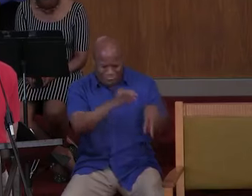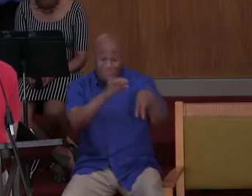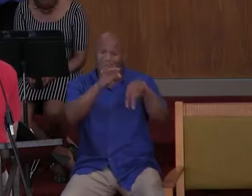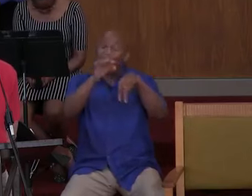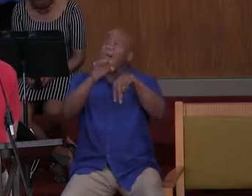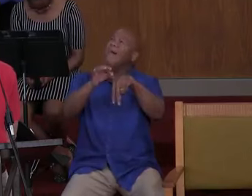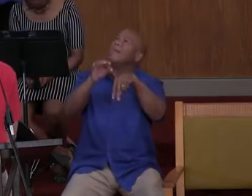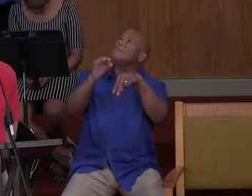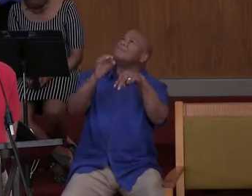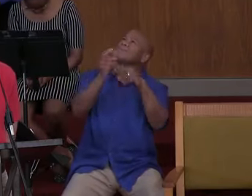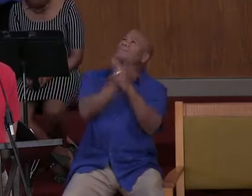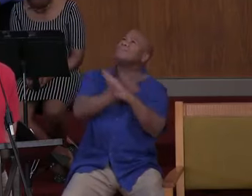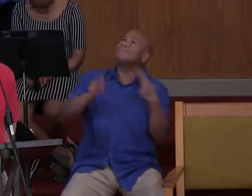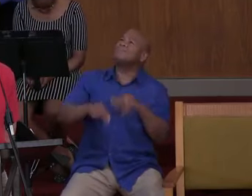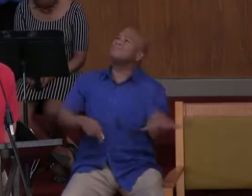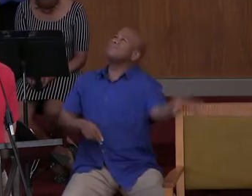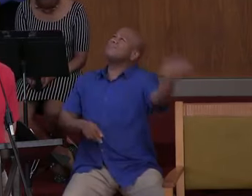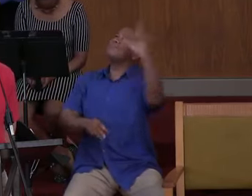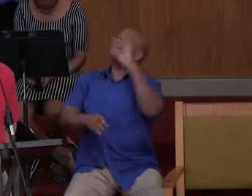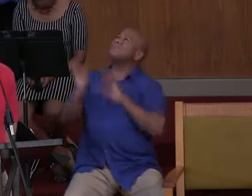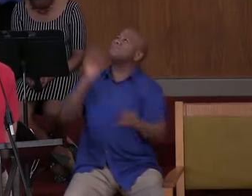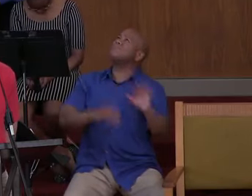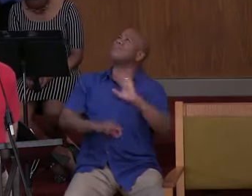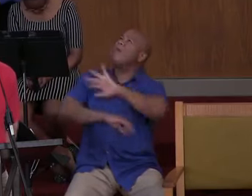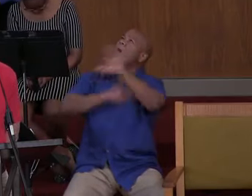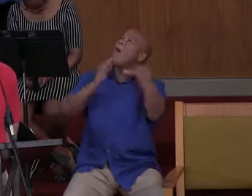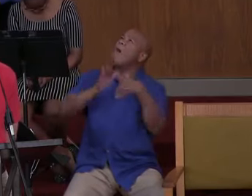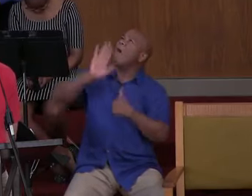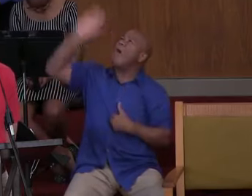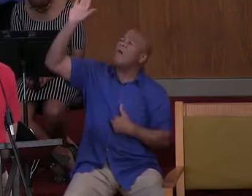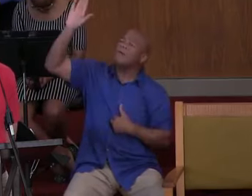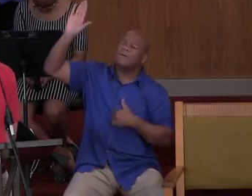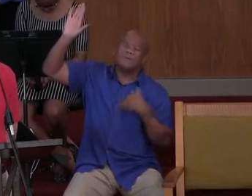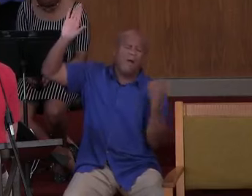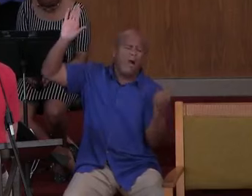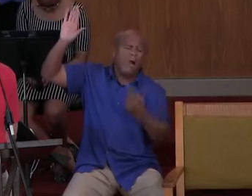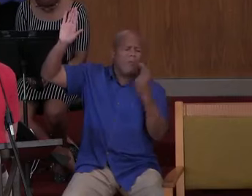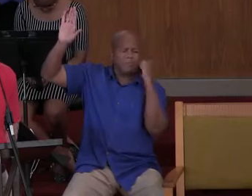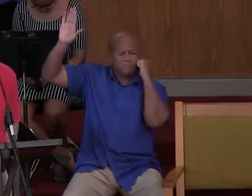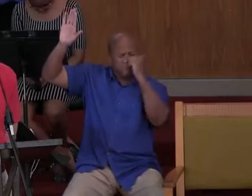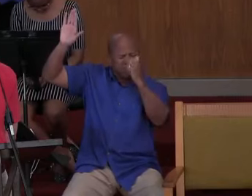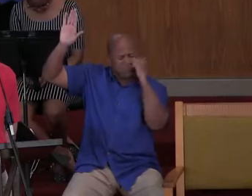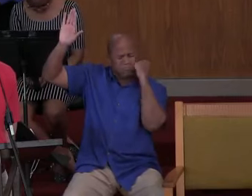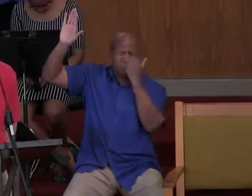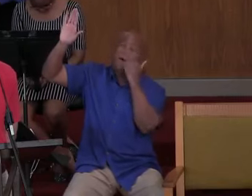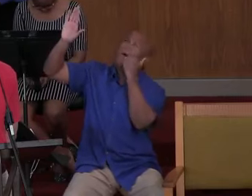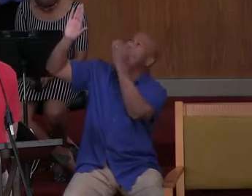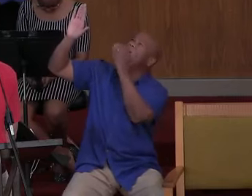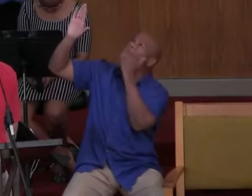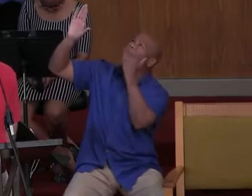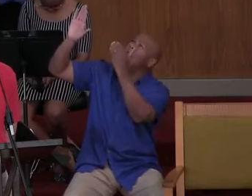Father. So, Lord, we come before you, Lord, and again, we're ever so thankful, Lord,